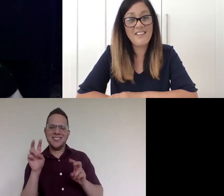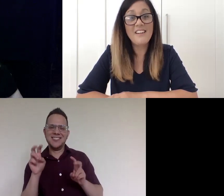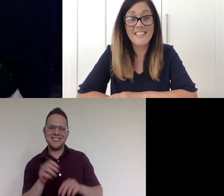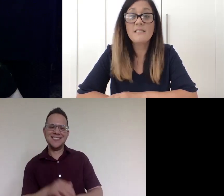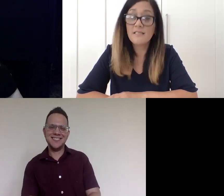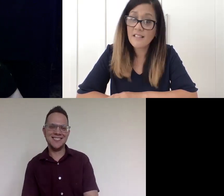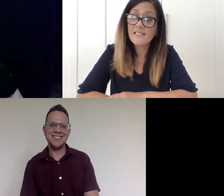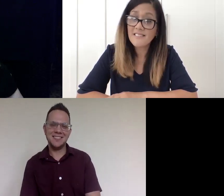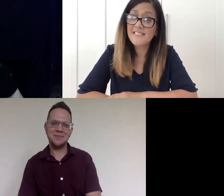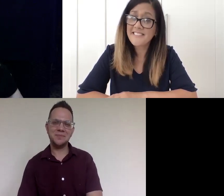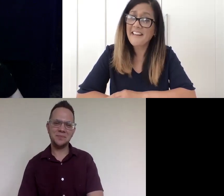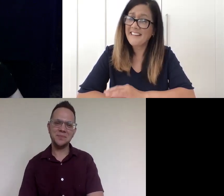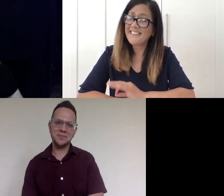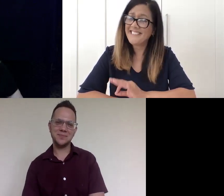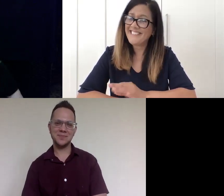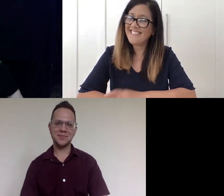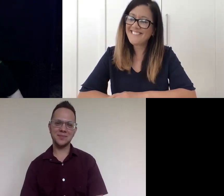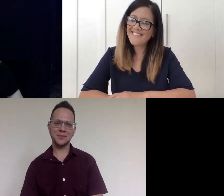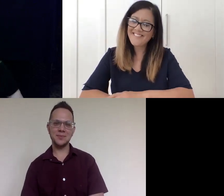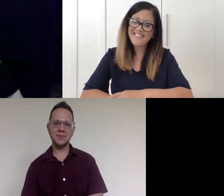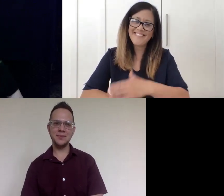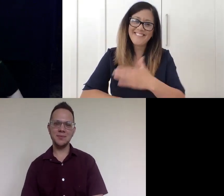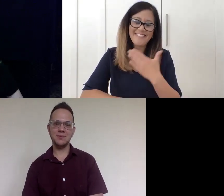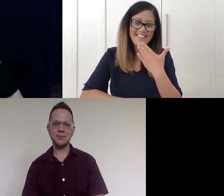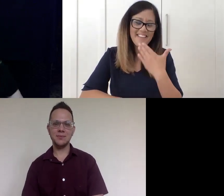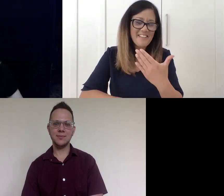I think it's always good to test the waters.